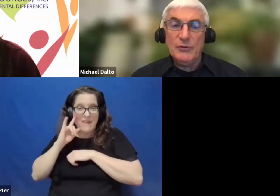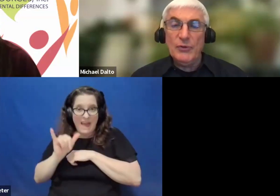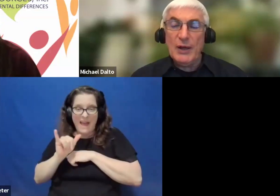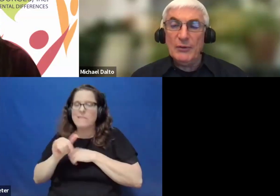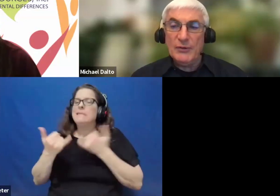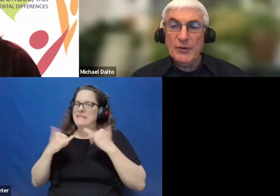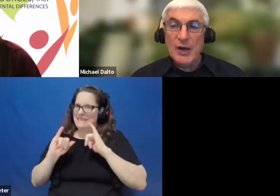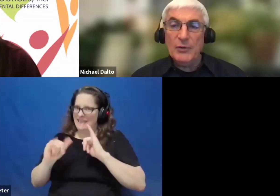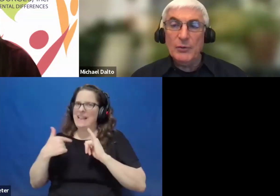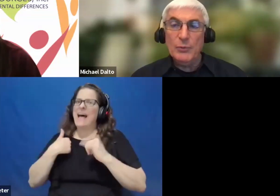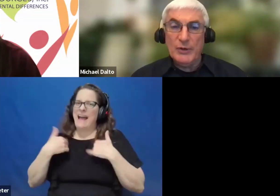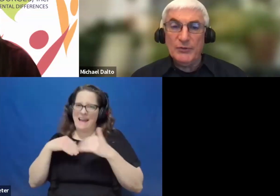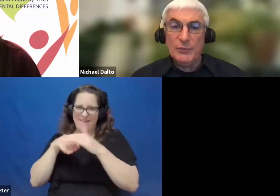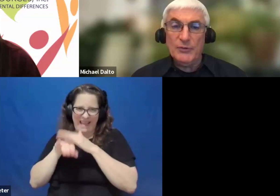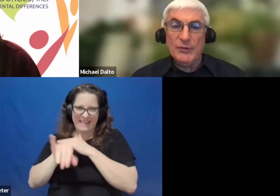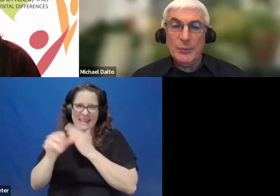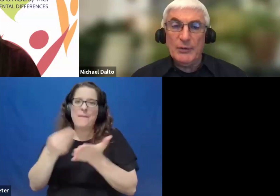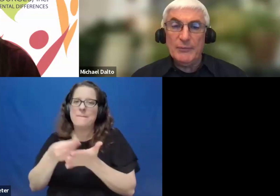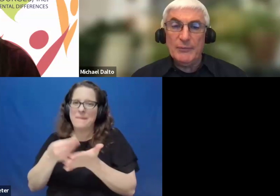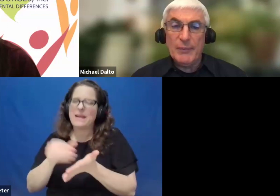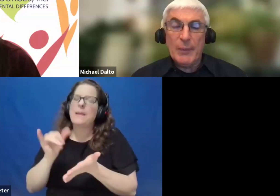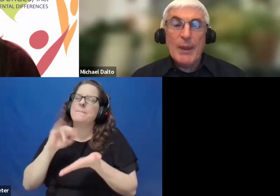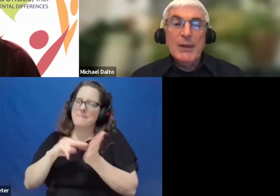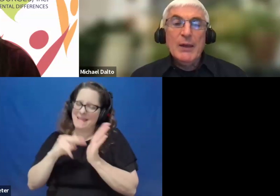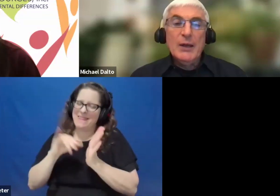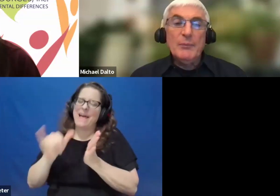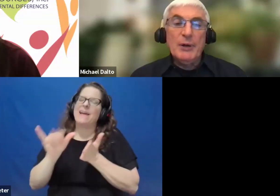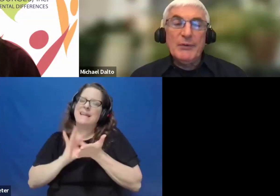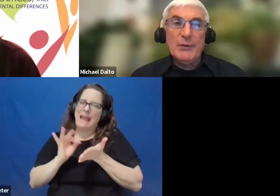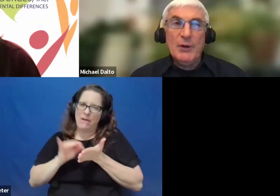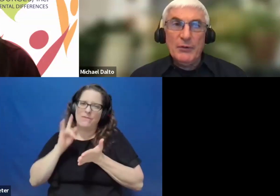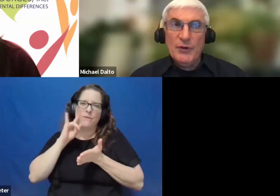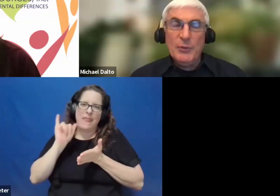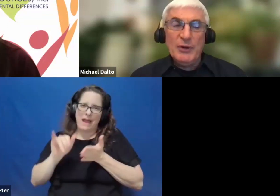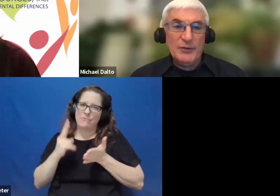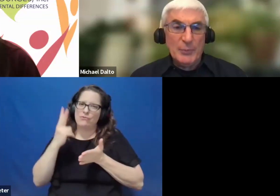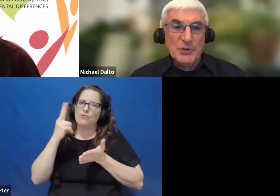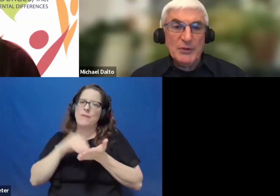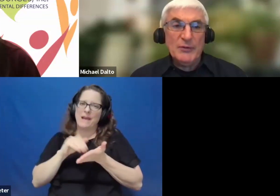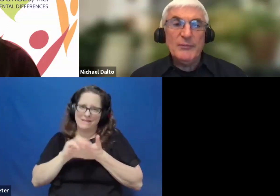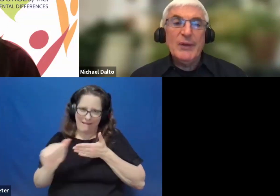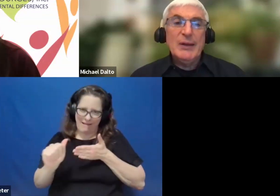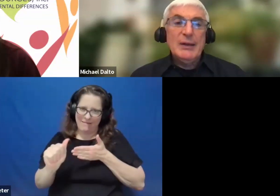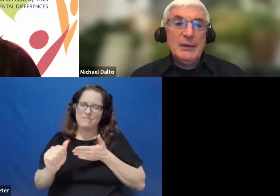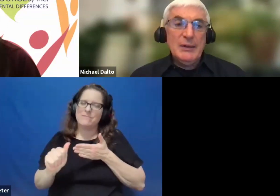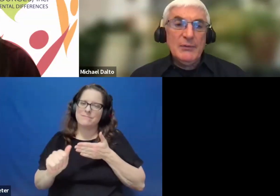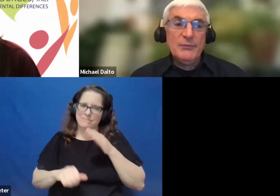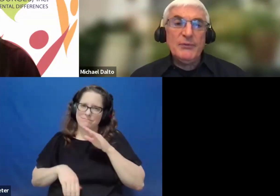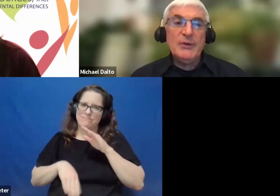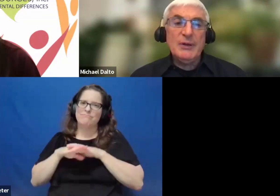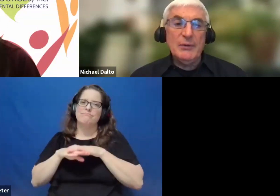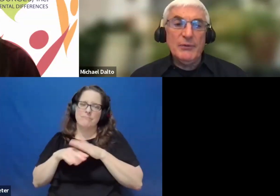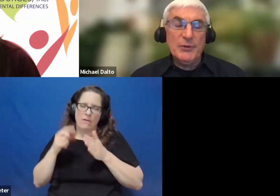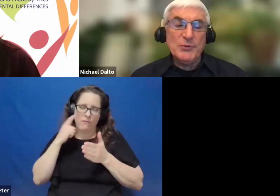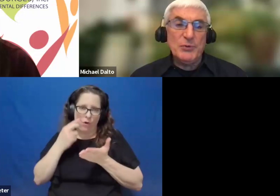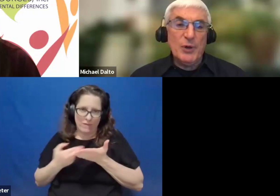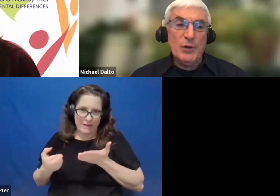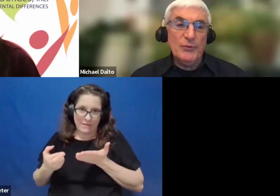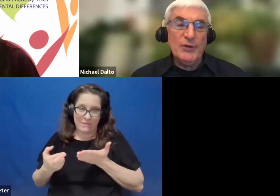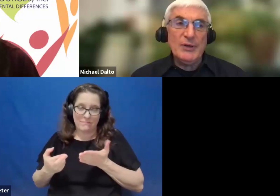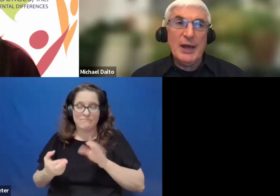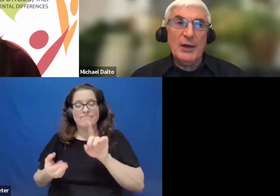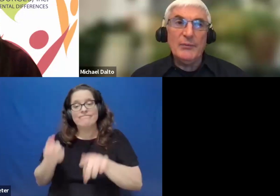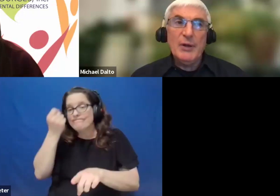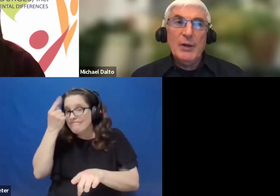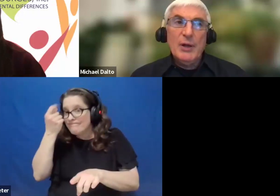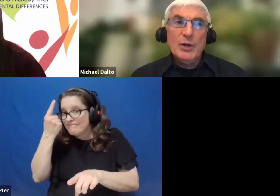the $2,000 resource limit. But there are some exceptions. If the individual who owns